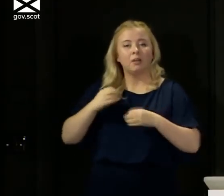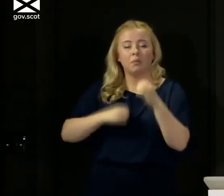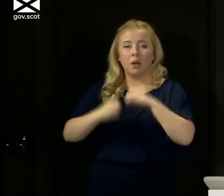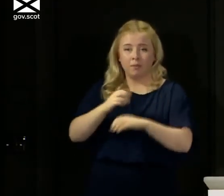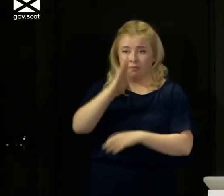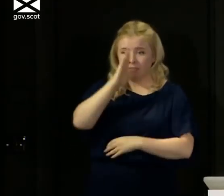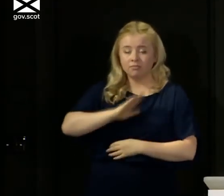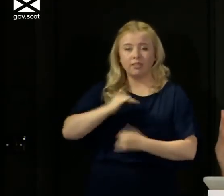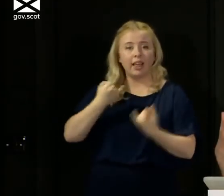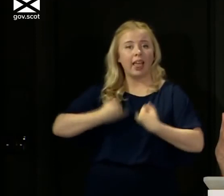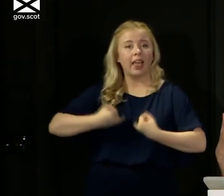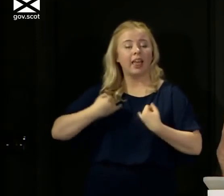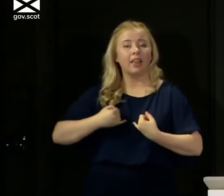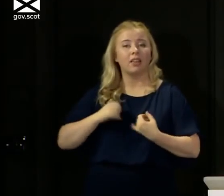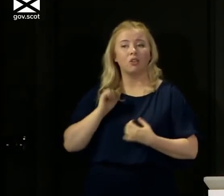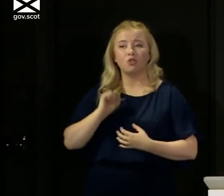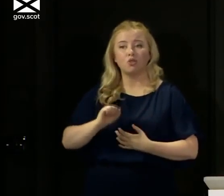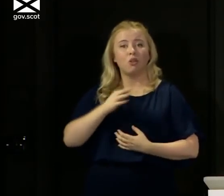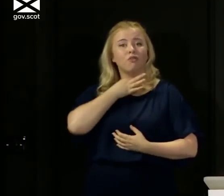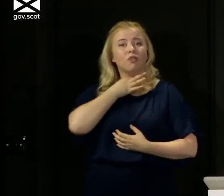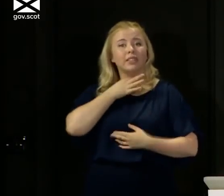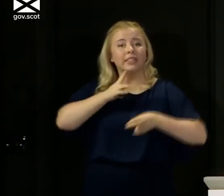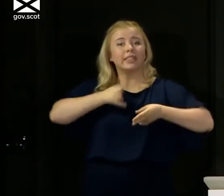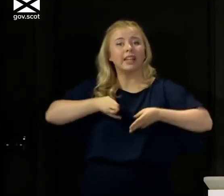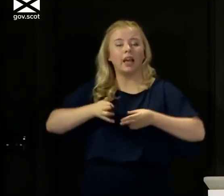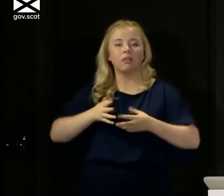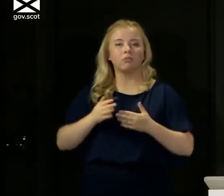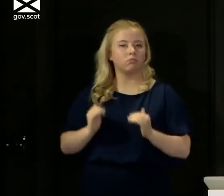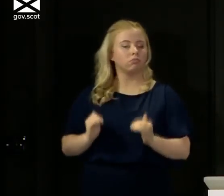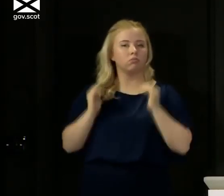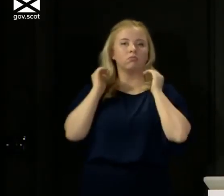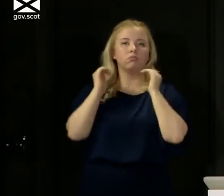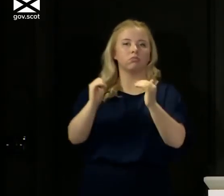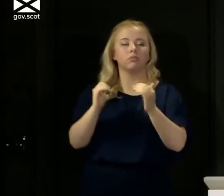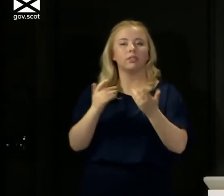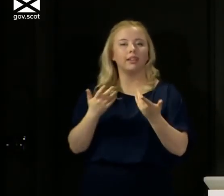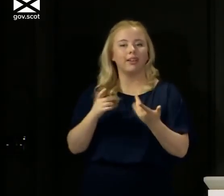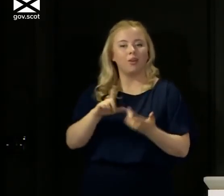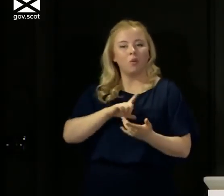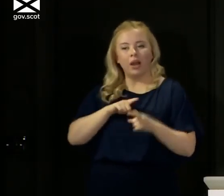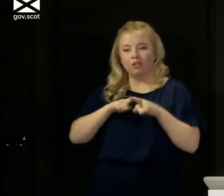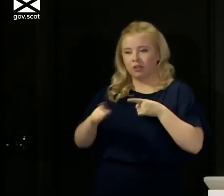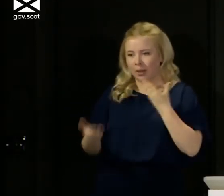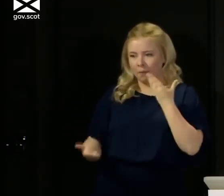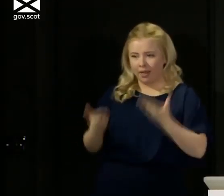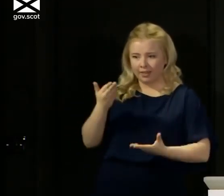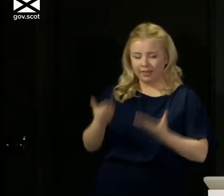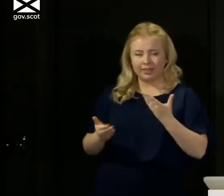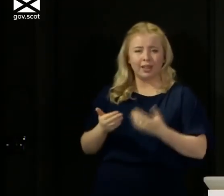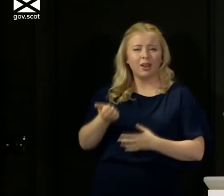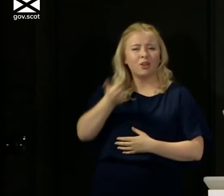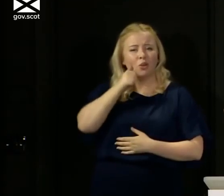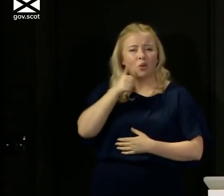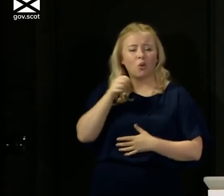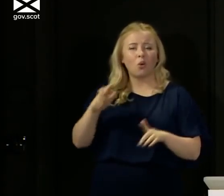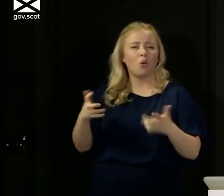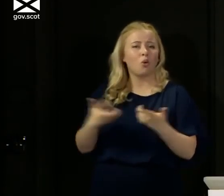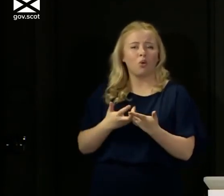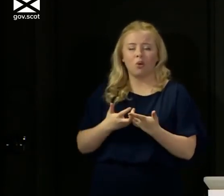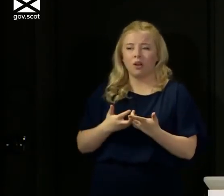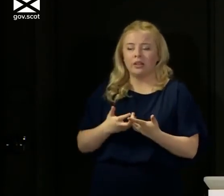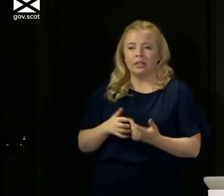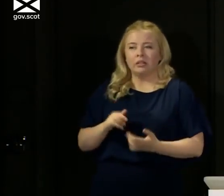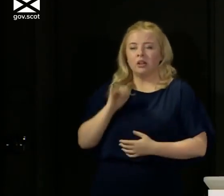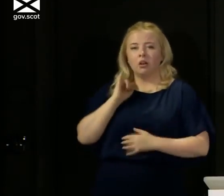potentially seriously ill and your risk of dying is much greater. And that's what we're trying to balance. And I know how, you